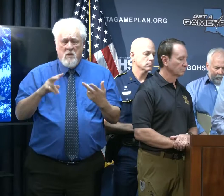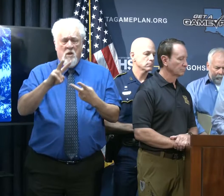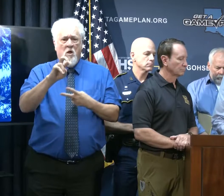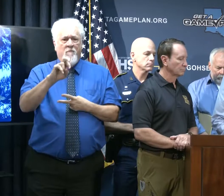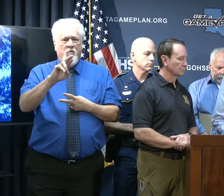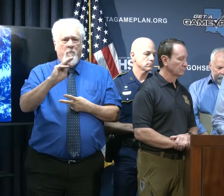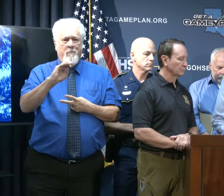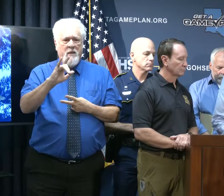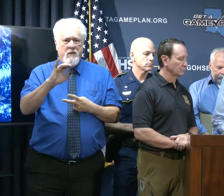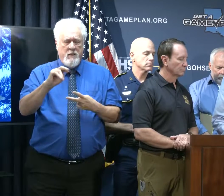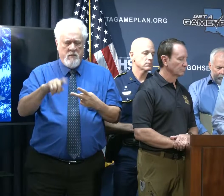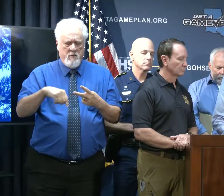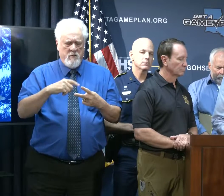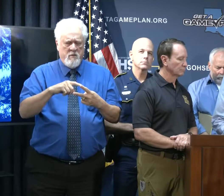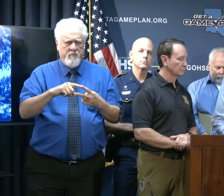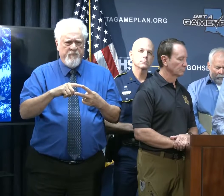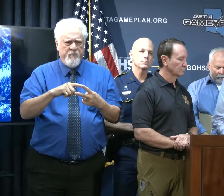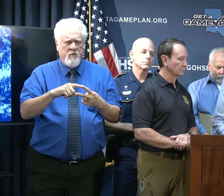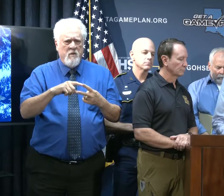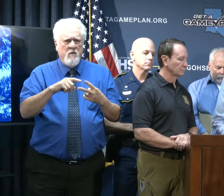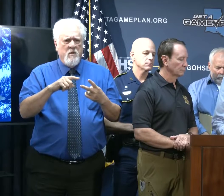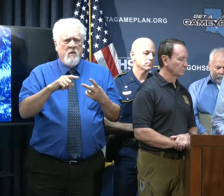Vermilion. We've got a couple more